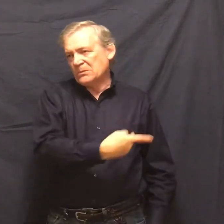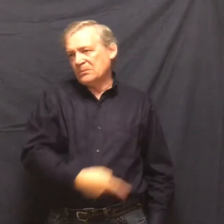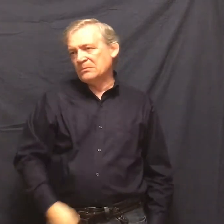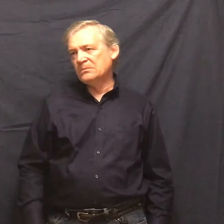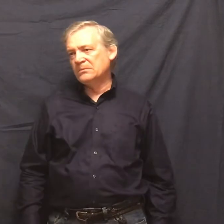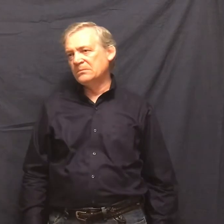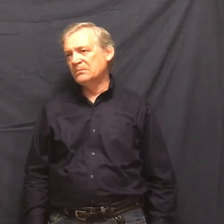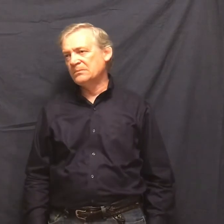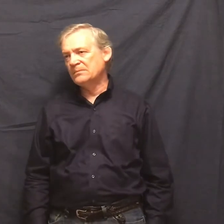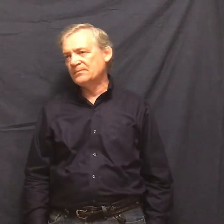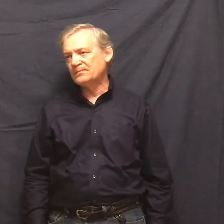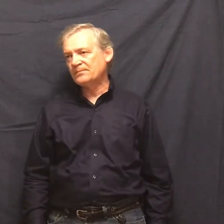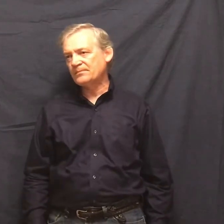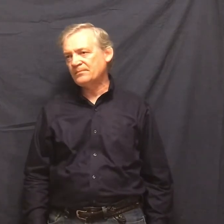He indicated Lenny with his thumb.